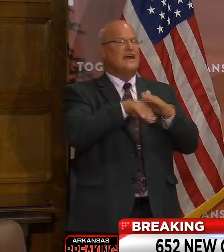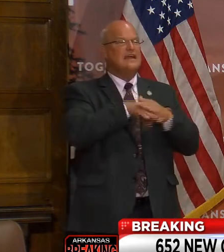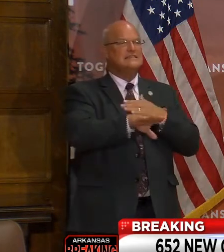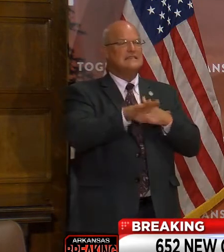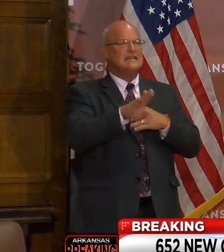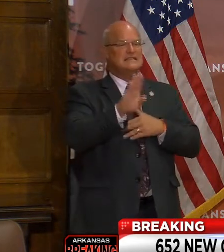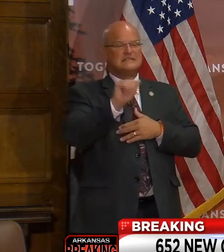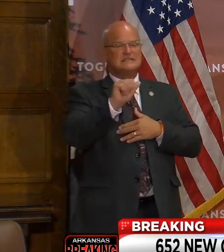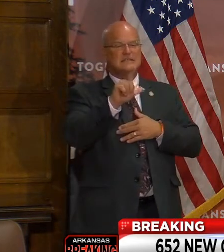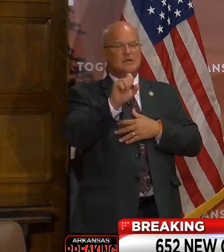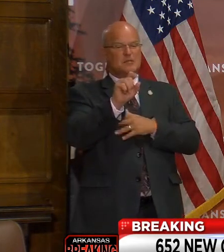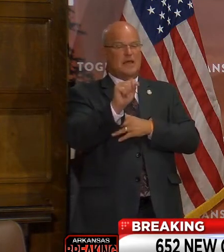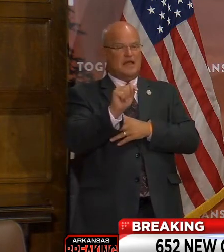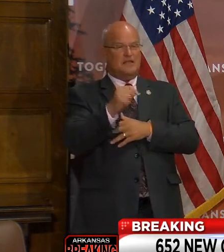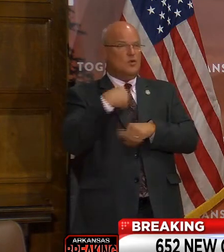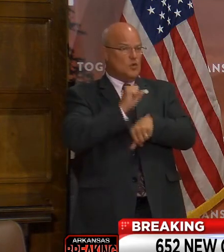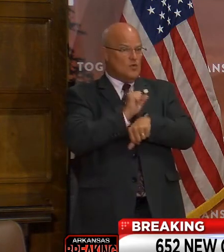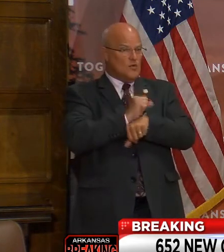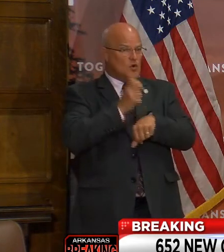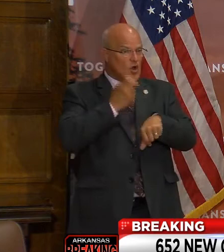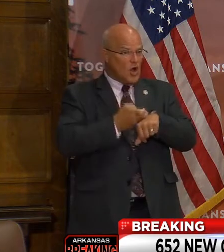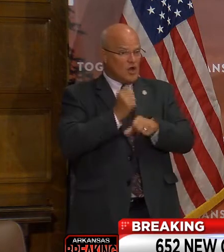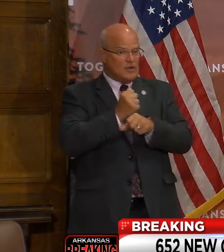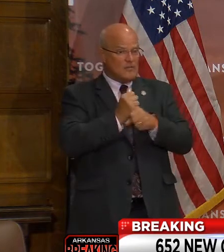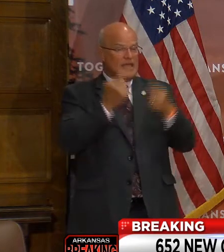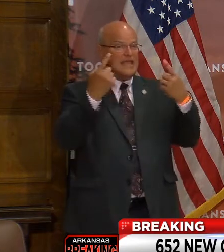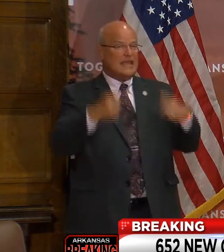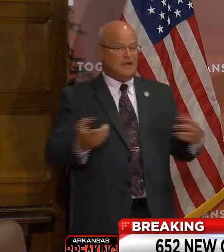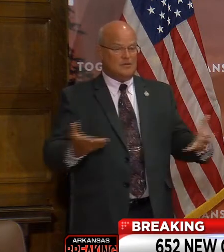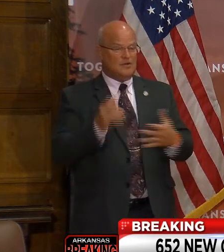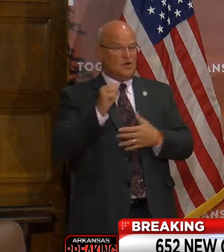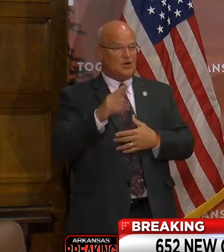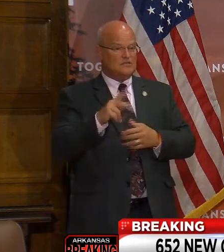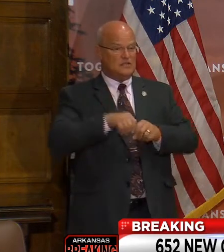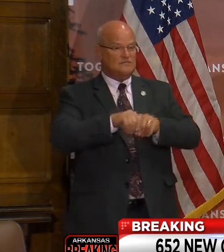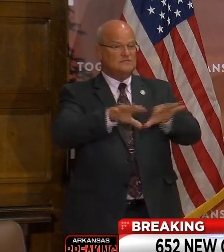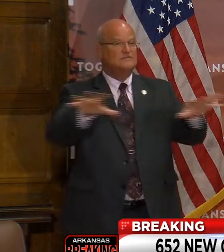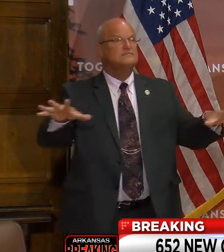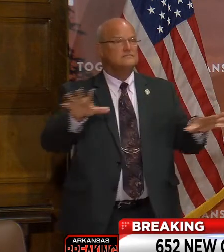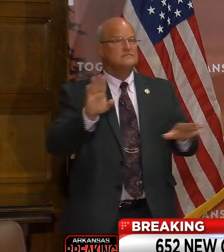the ballot. We've worked hard to make that happen in Arkansas.